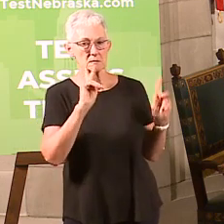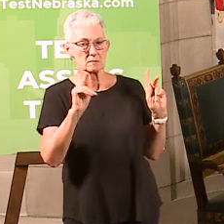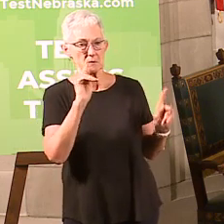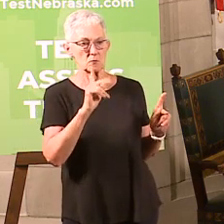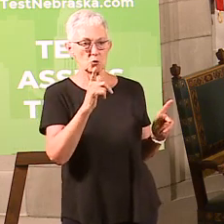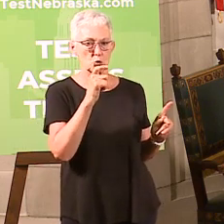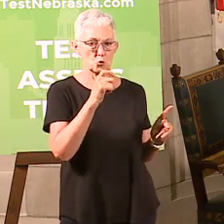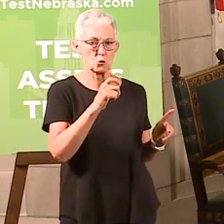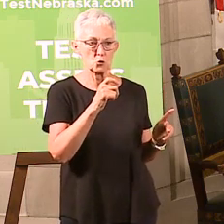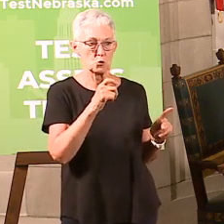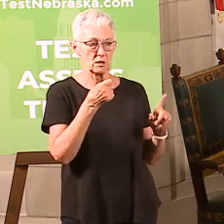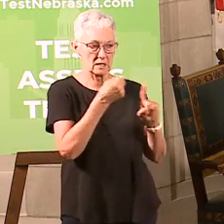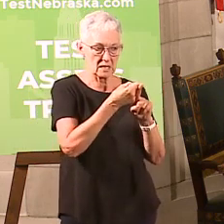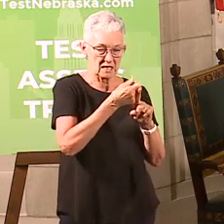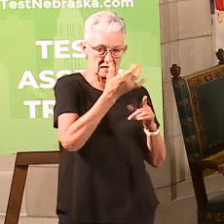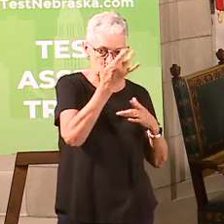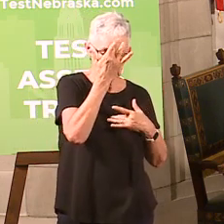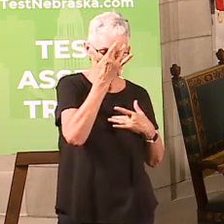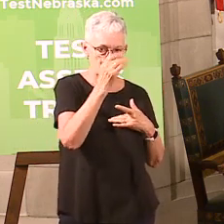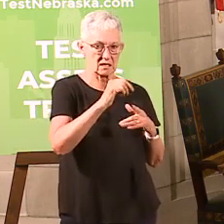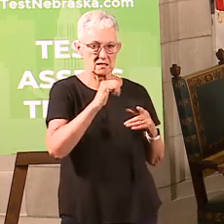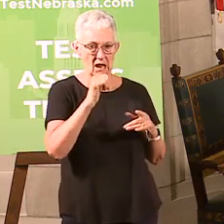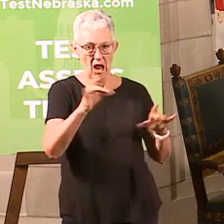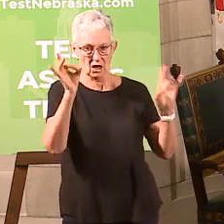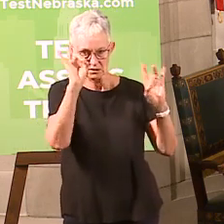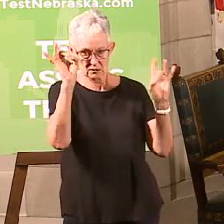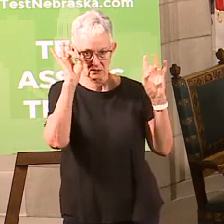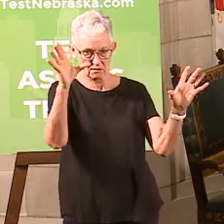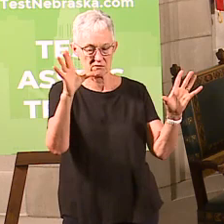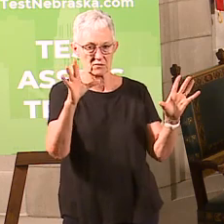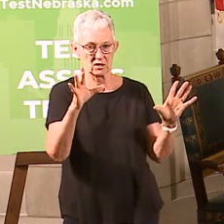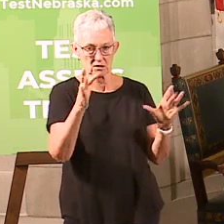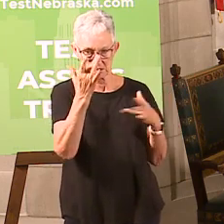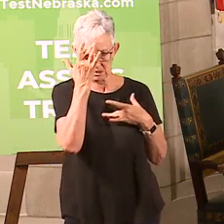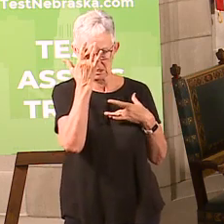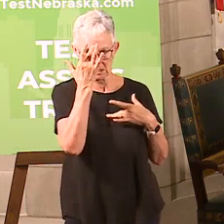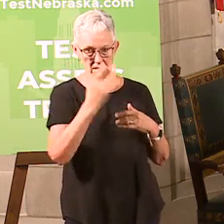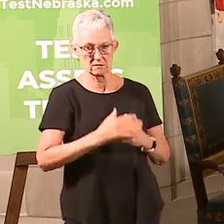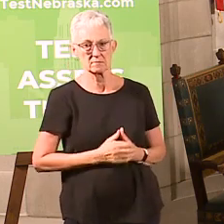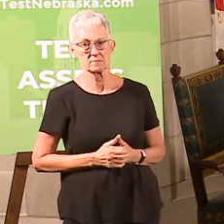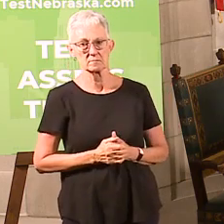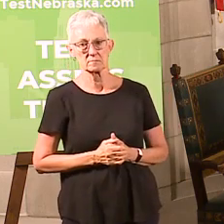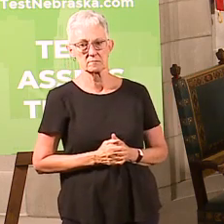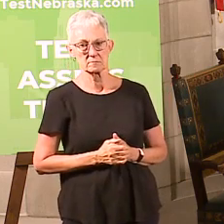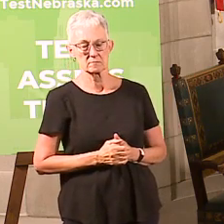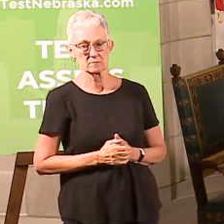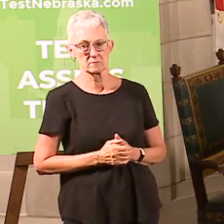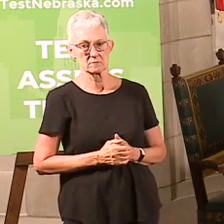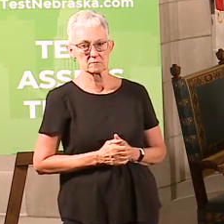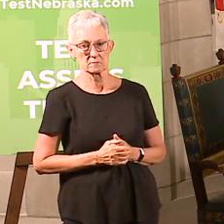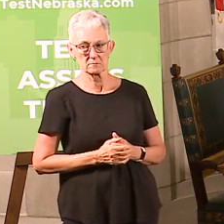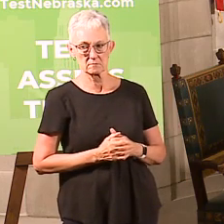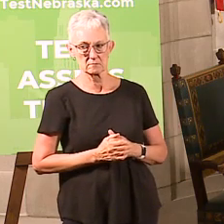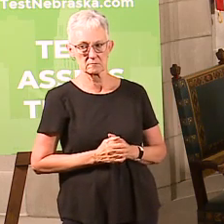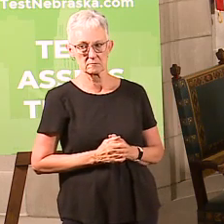ill. Yes? Just under half of all the deaths in the state have been at those long-term care facilities.